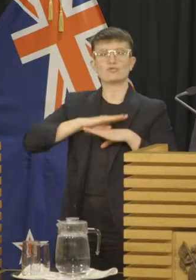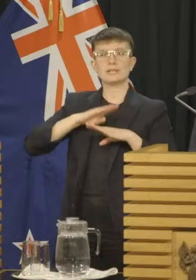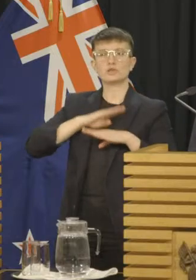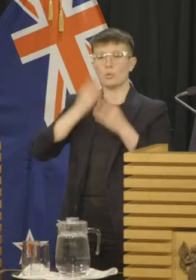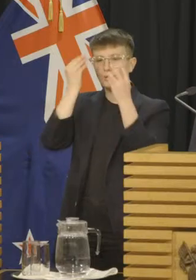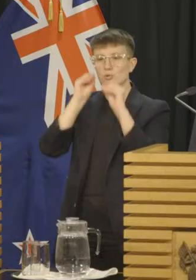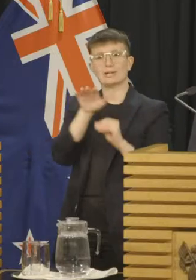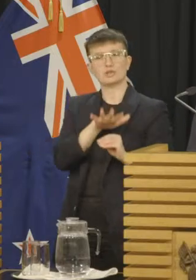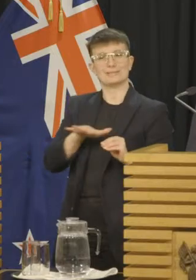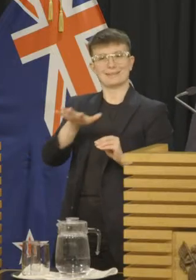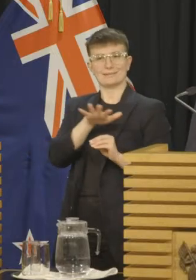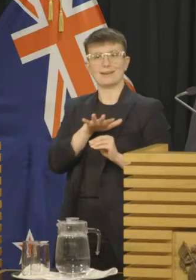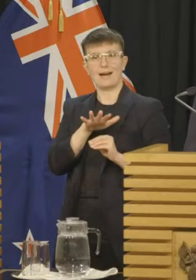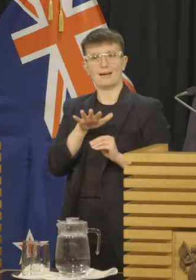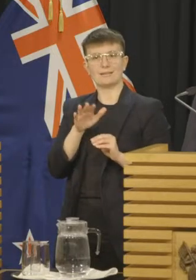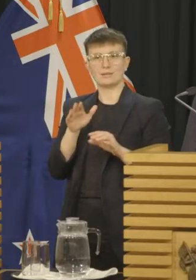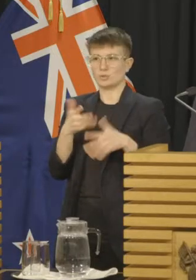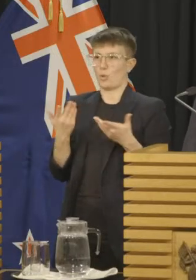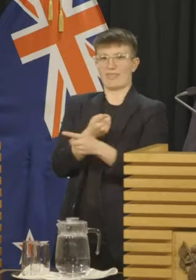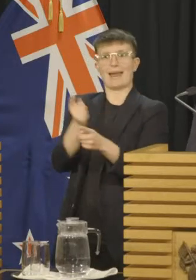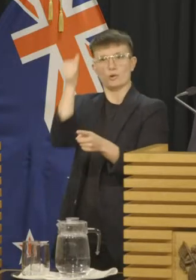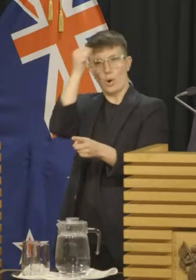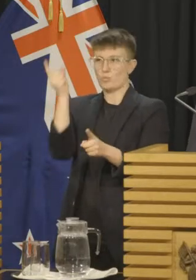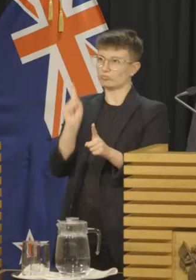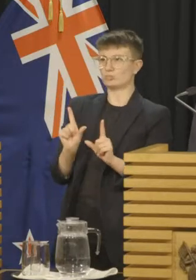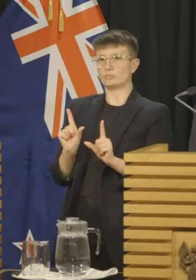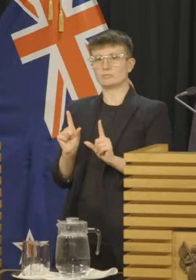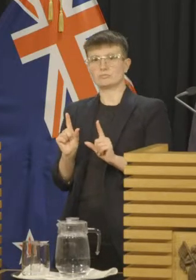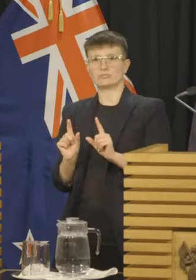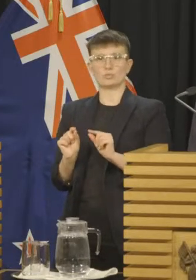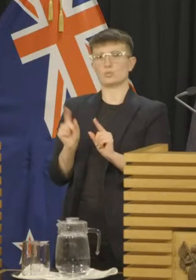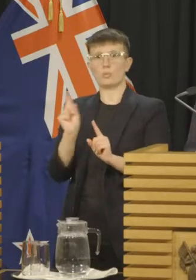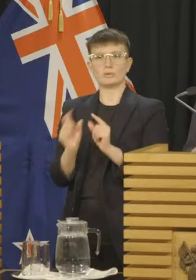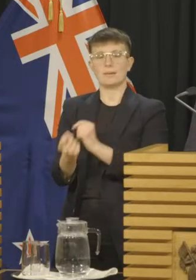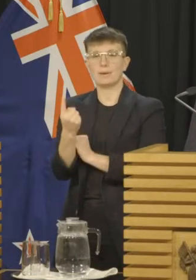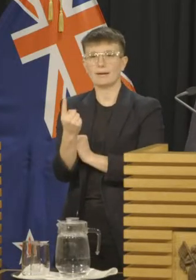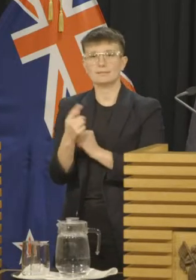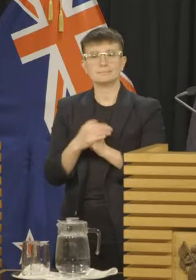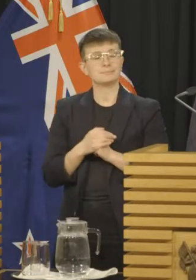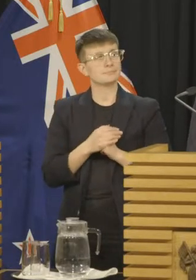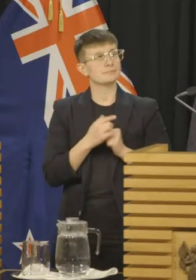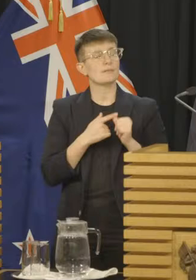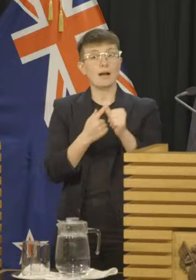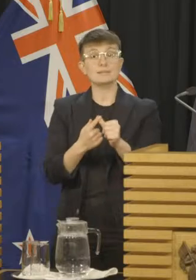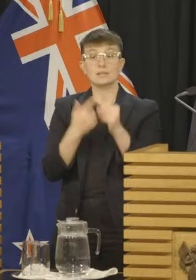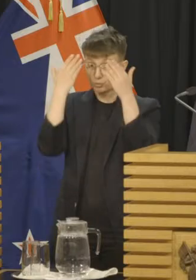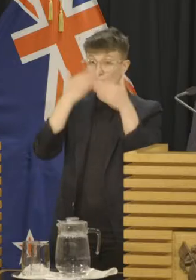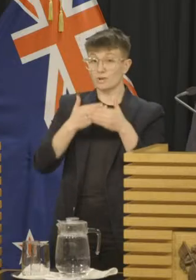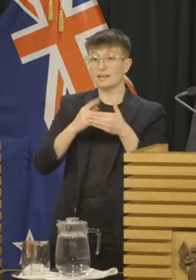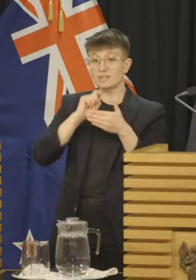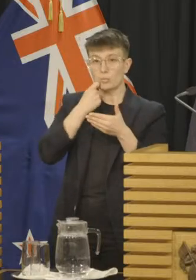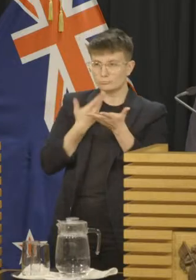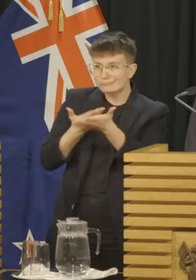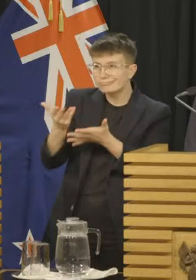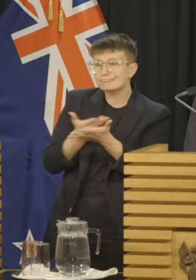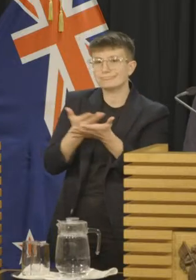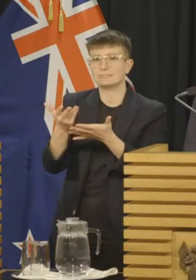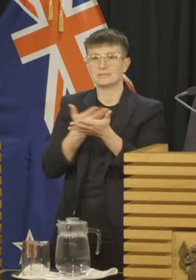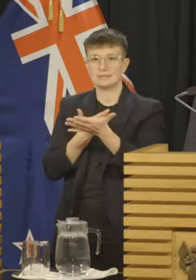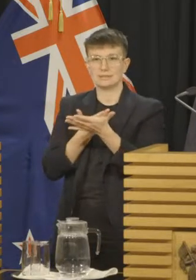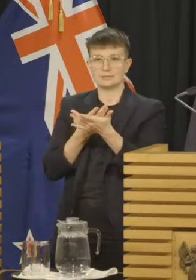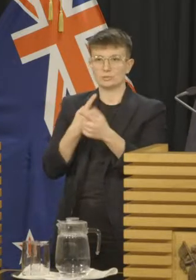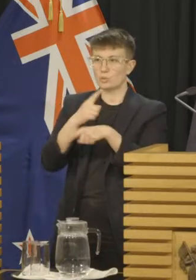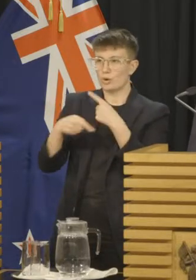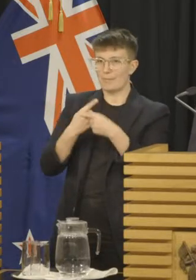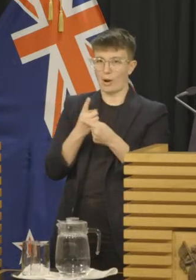will it? So look, I'm meeting with them tonight, and obviously I know that there'll be a lot of discussion about the package that we announced today and about the pressure that they